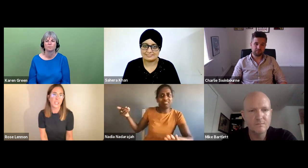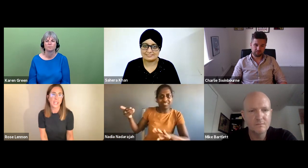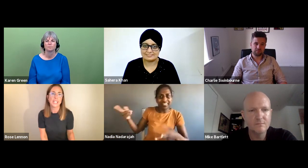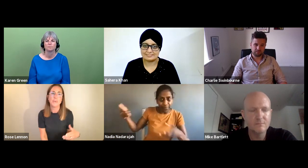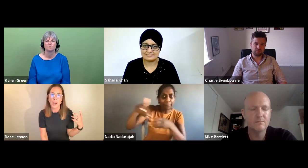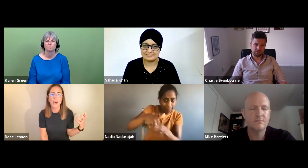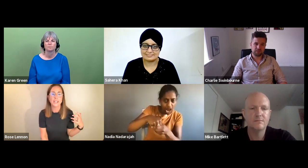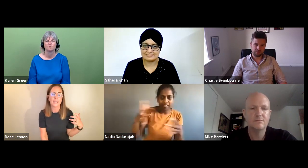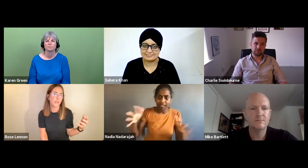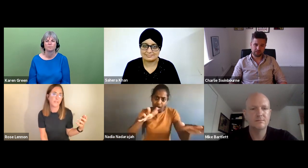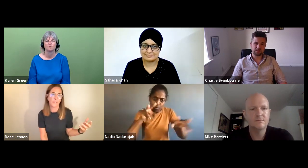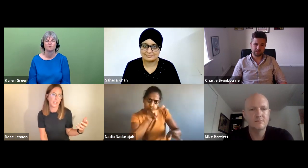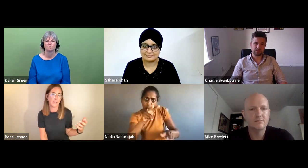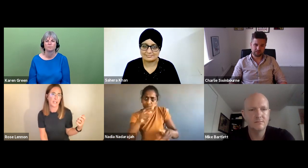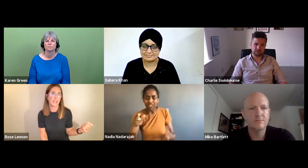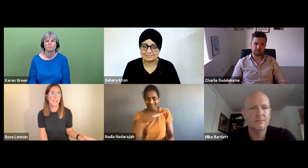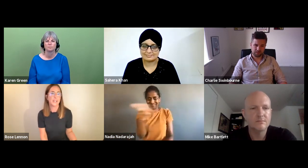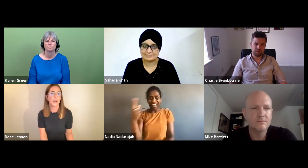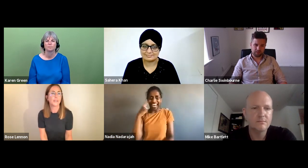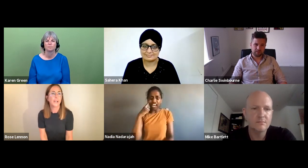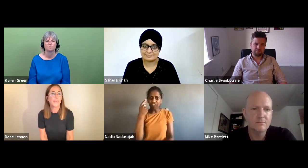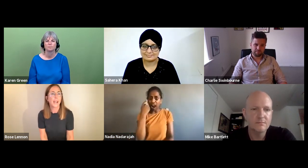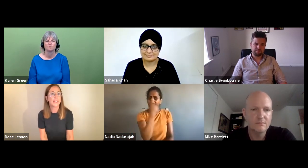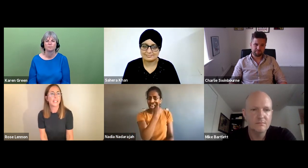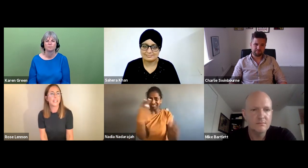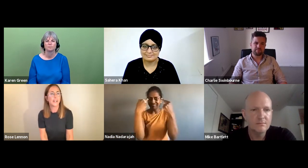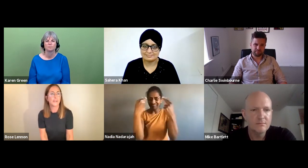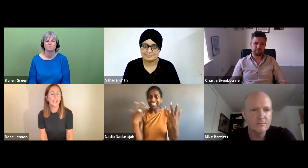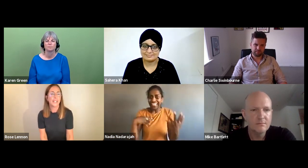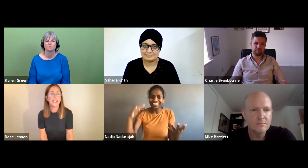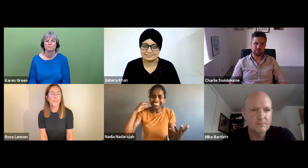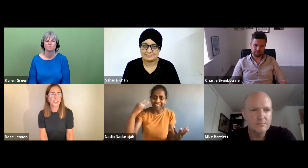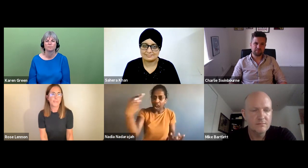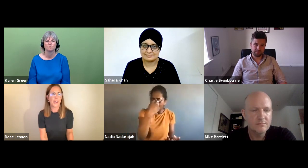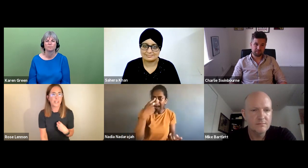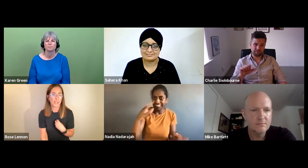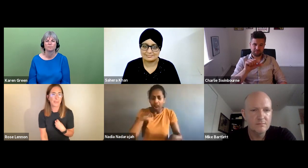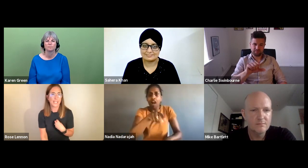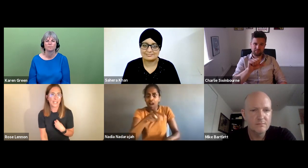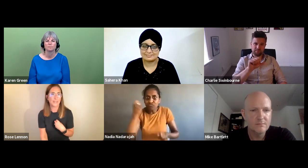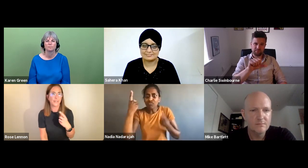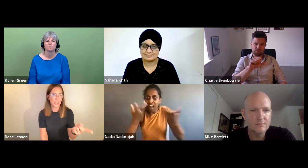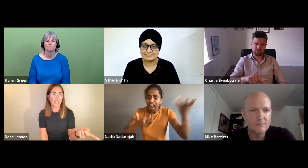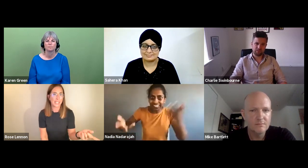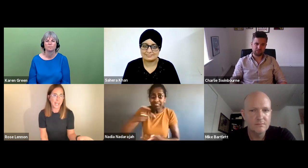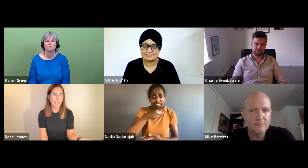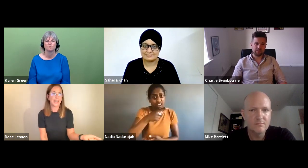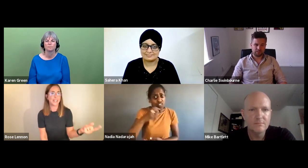that. They need to be behind us, not in front of us. So I think, you know, it's not just my responsibility for you to understand me, it's